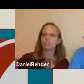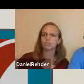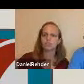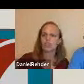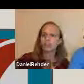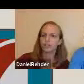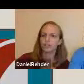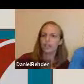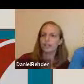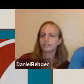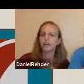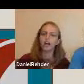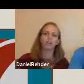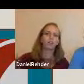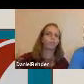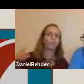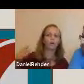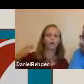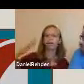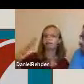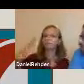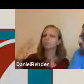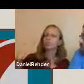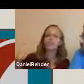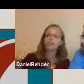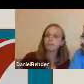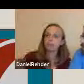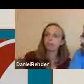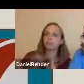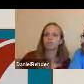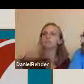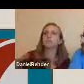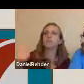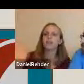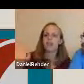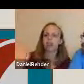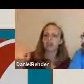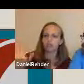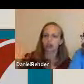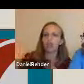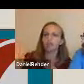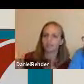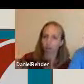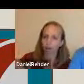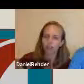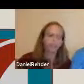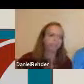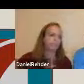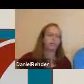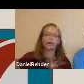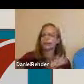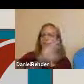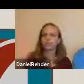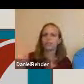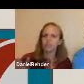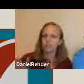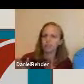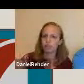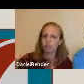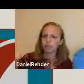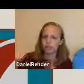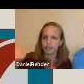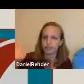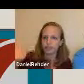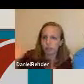least already know ASL or something. Clearly I'm not qualified at all. So I didn't even look into